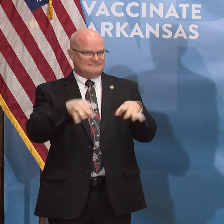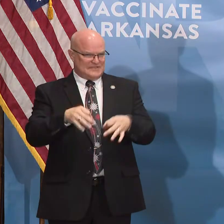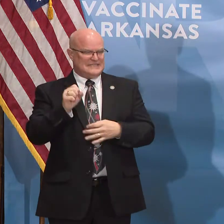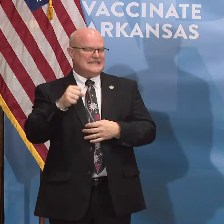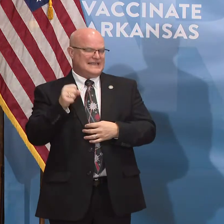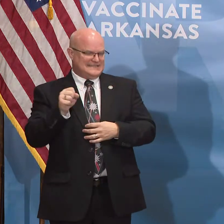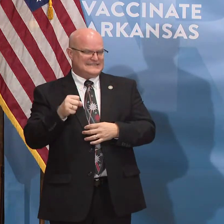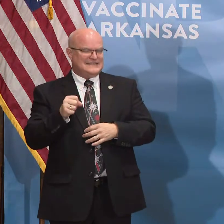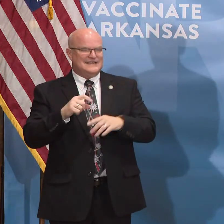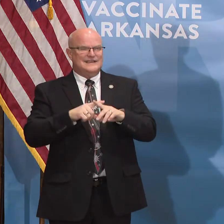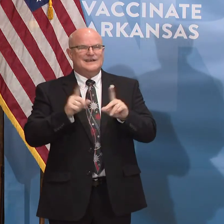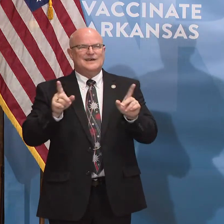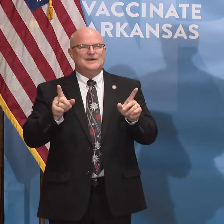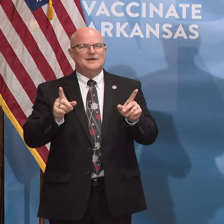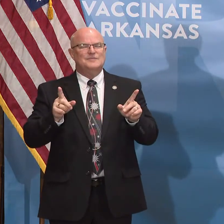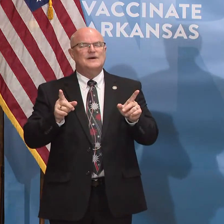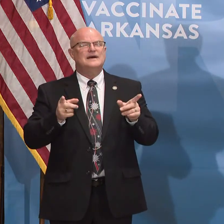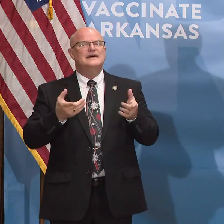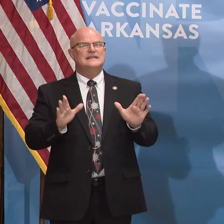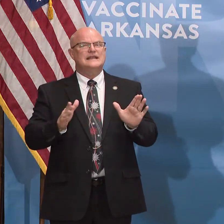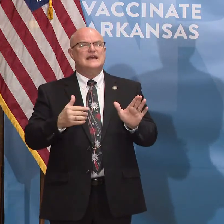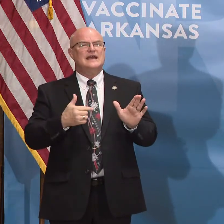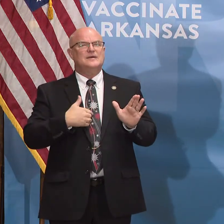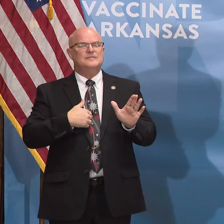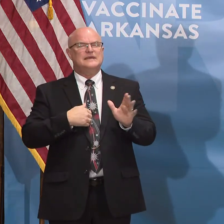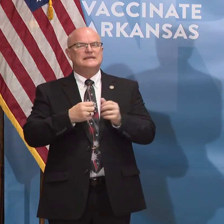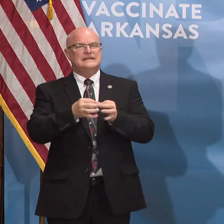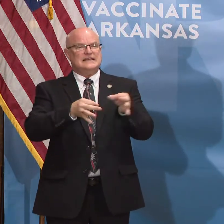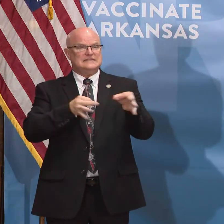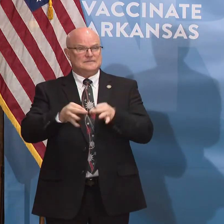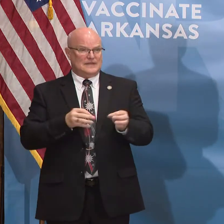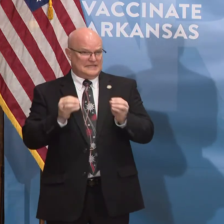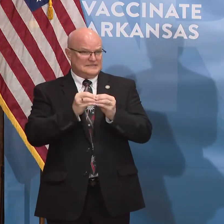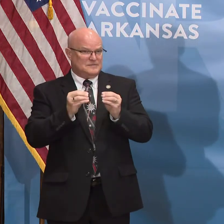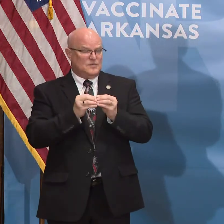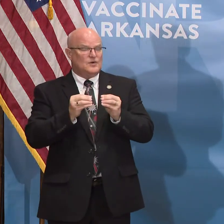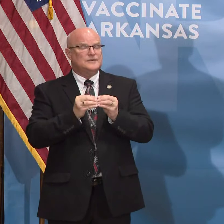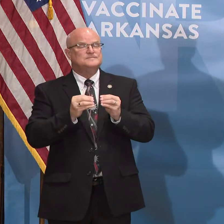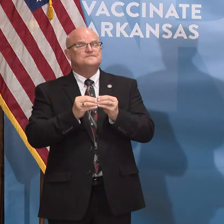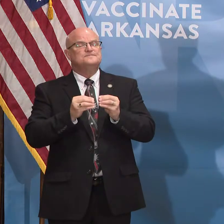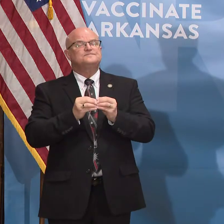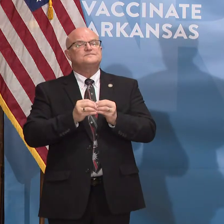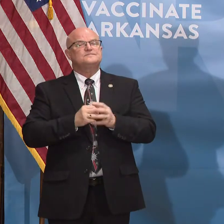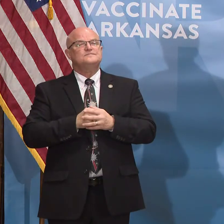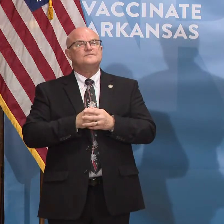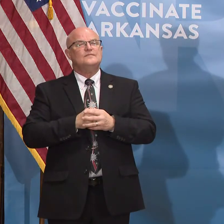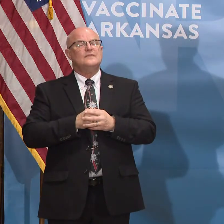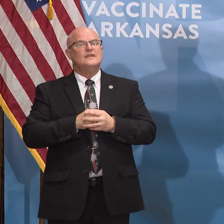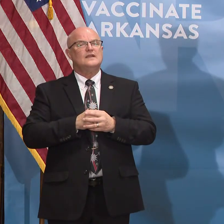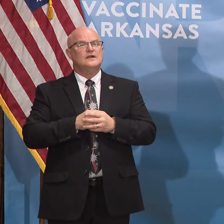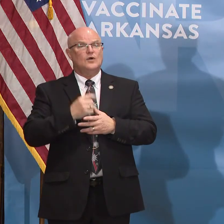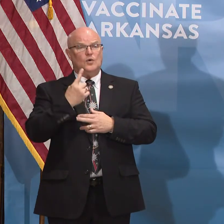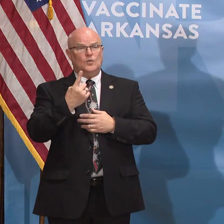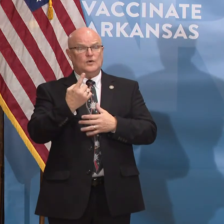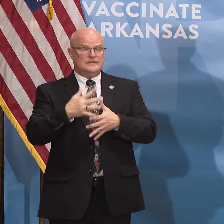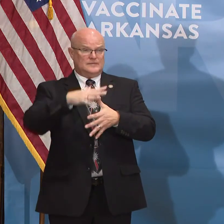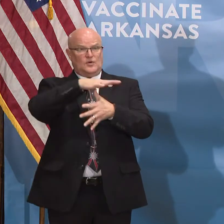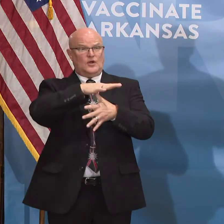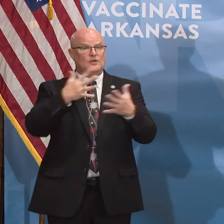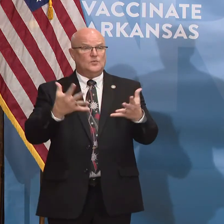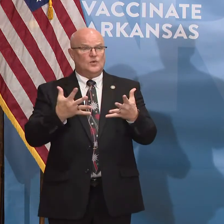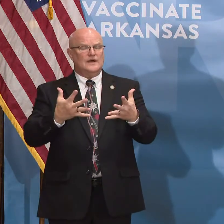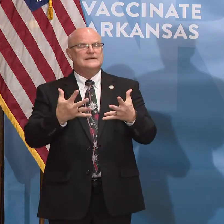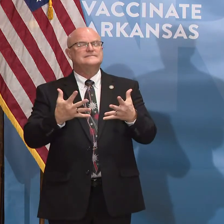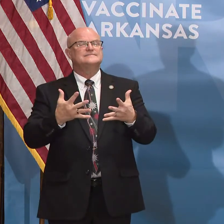it, but let me elaborate. The one priority was